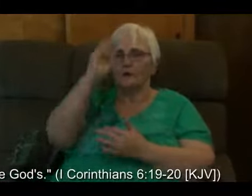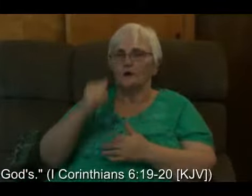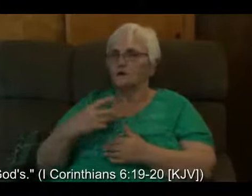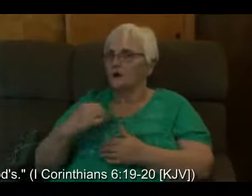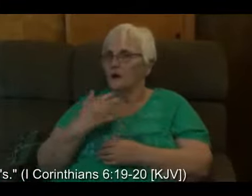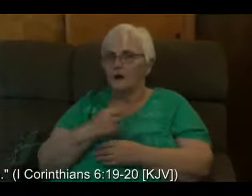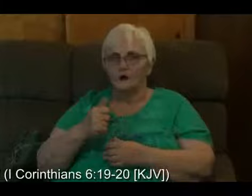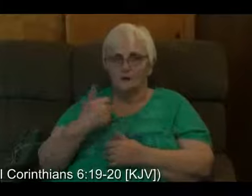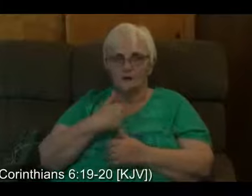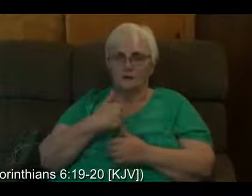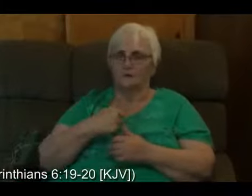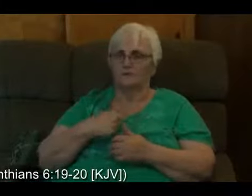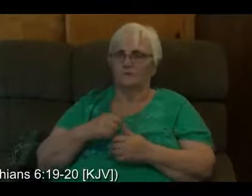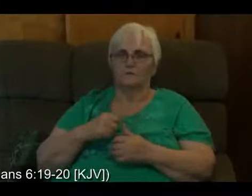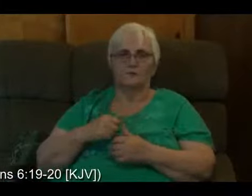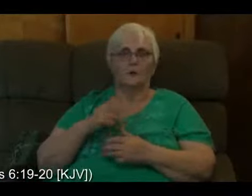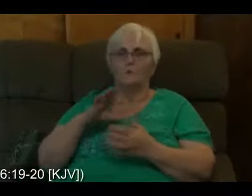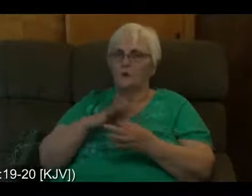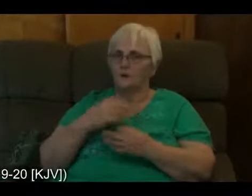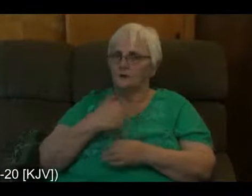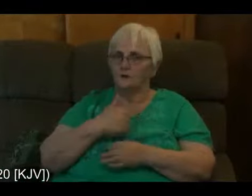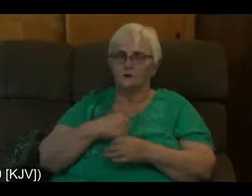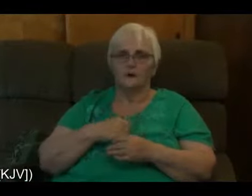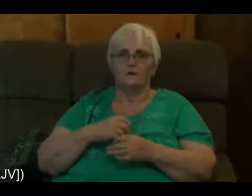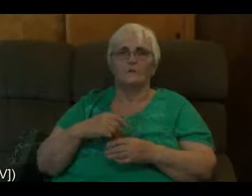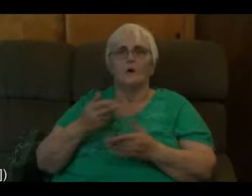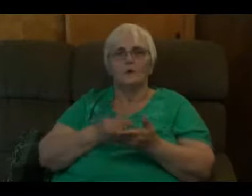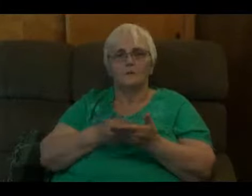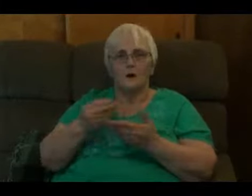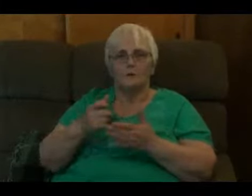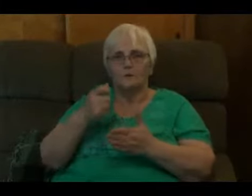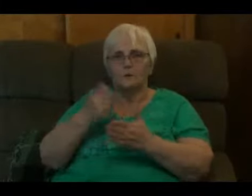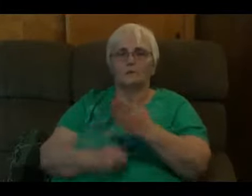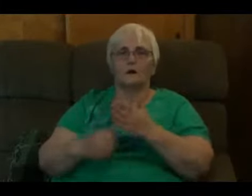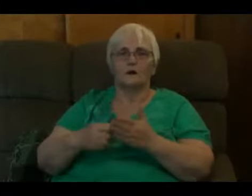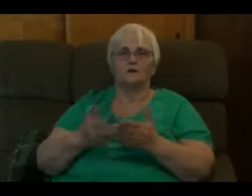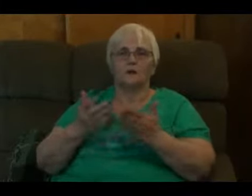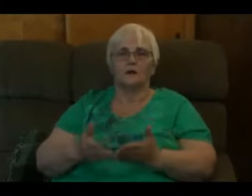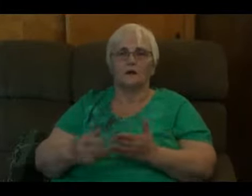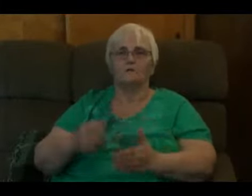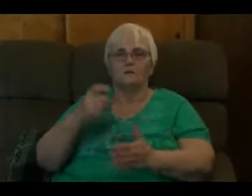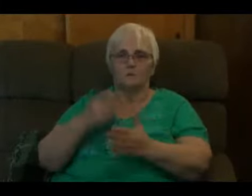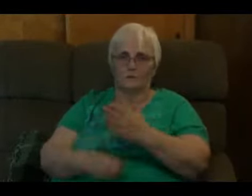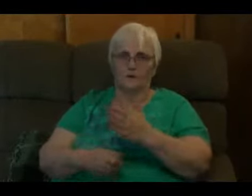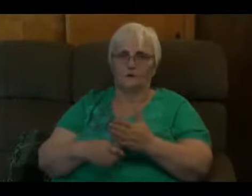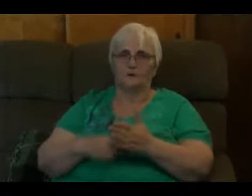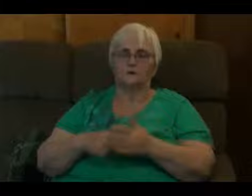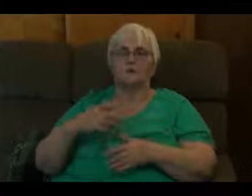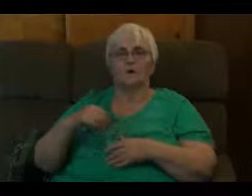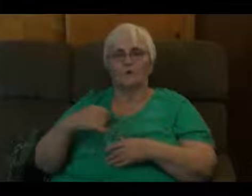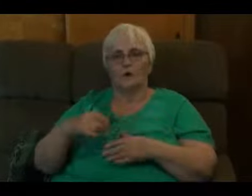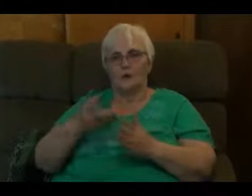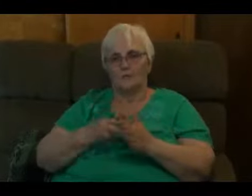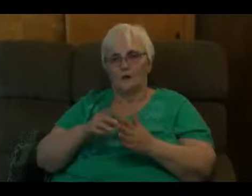own. Hallelujah. We were bought with a price, a heavy price. And so we're meant to glorify